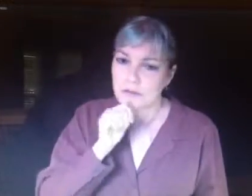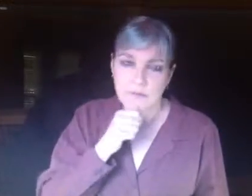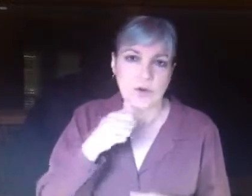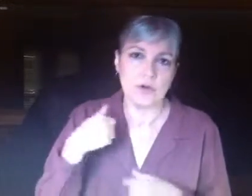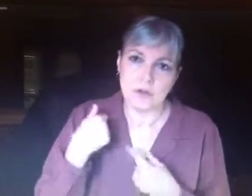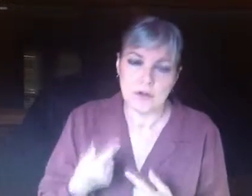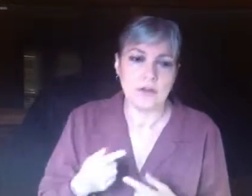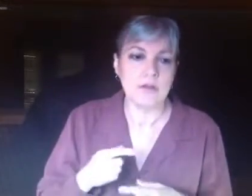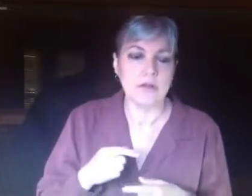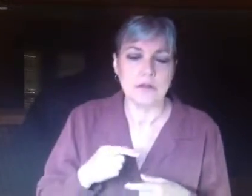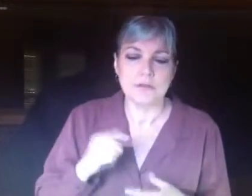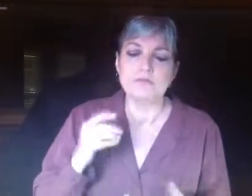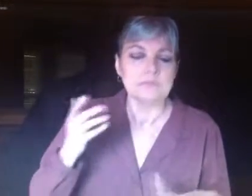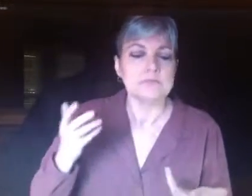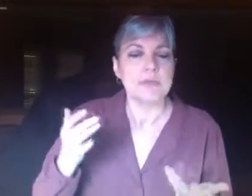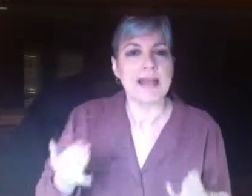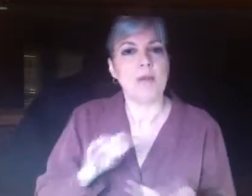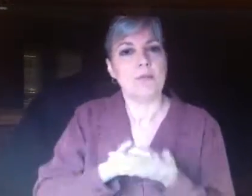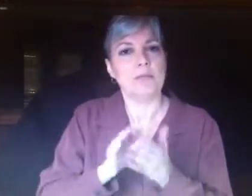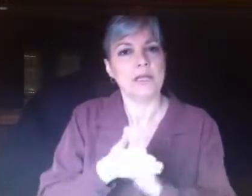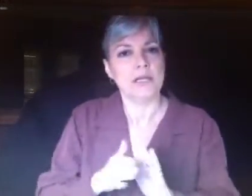see what was going on.